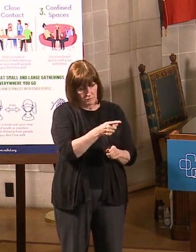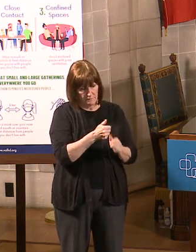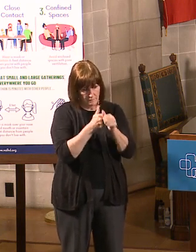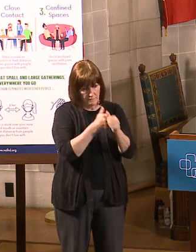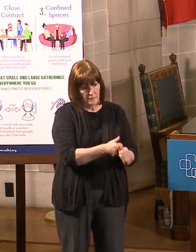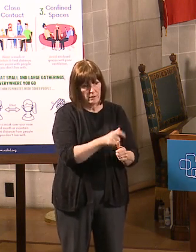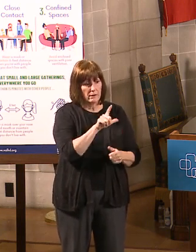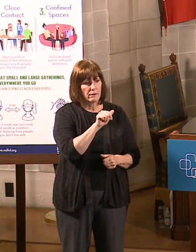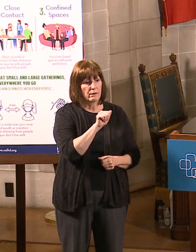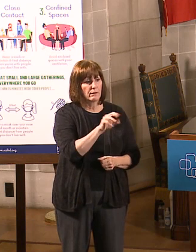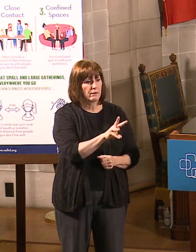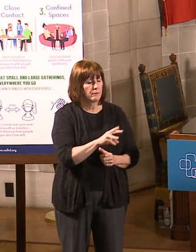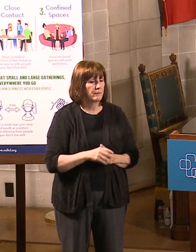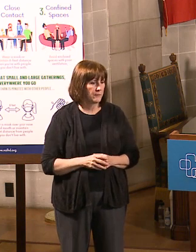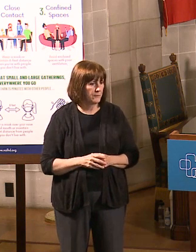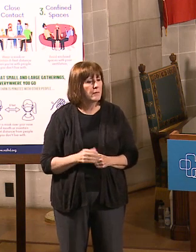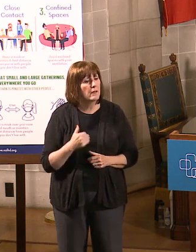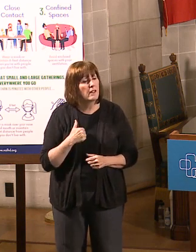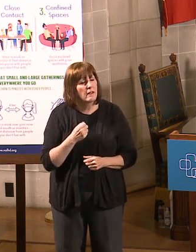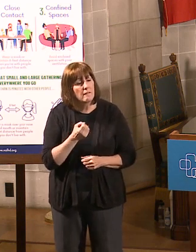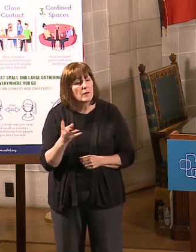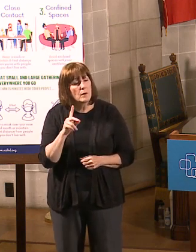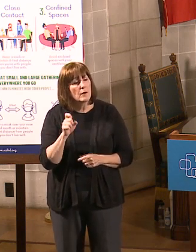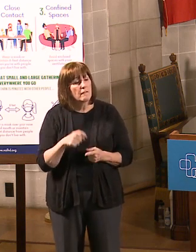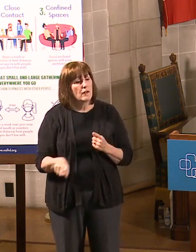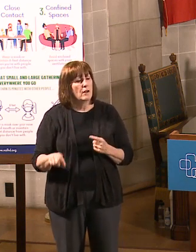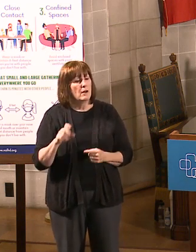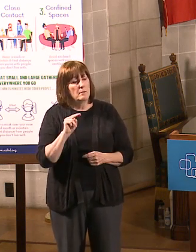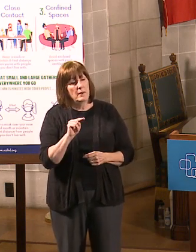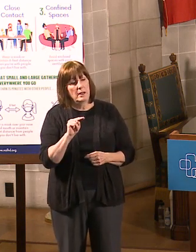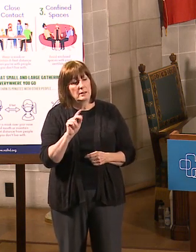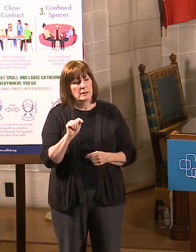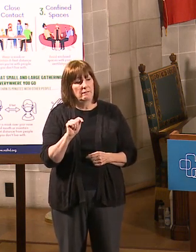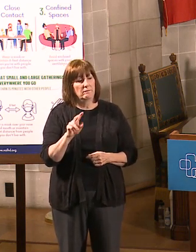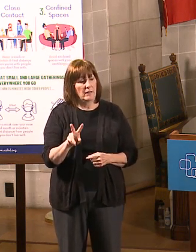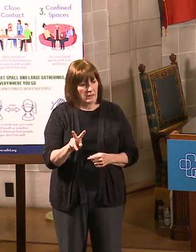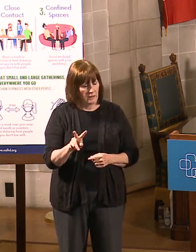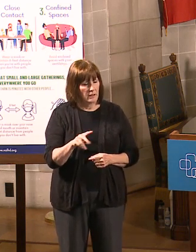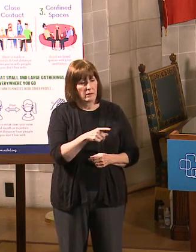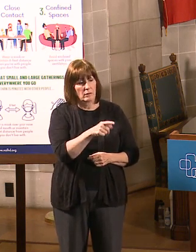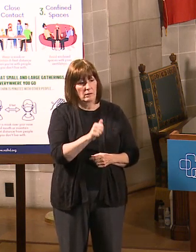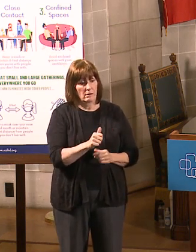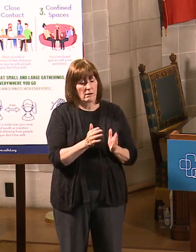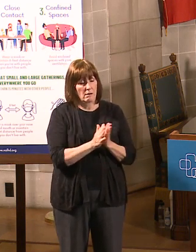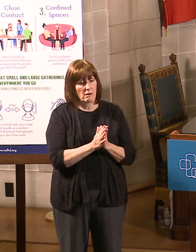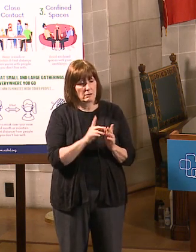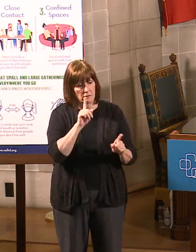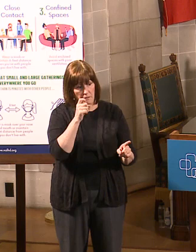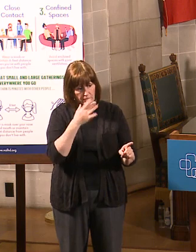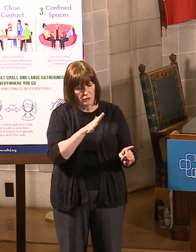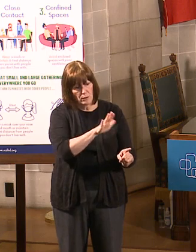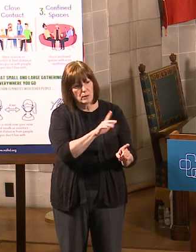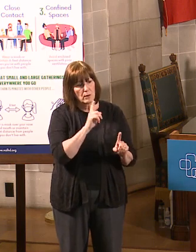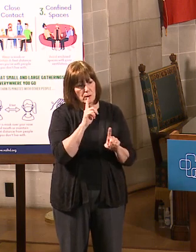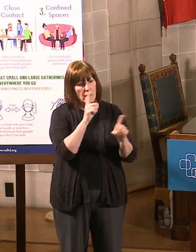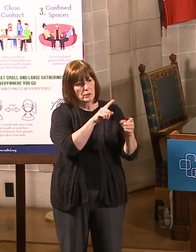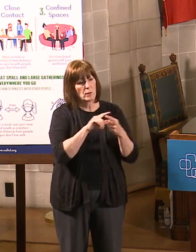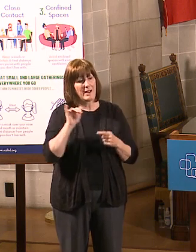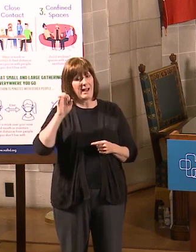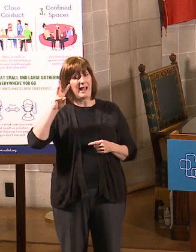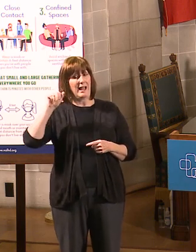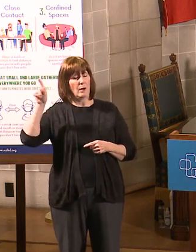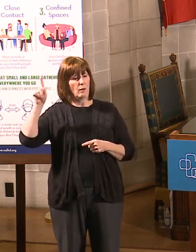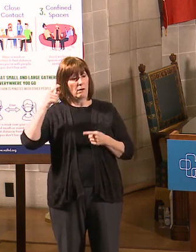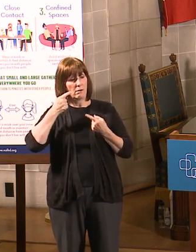so. We've got a few questions from Chris at NTV. Could you please ask the governor what his reaction is to the Iowa governor putting a